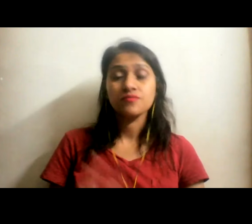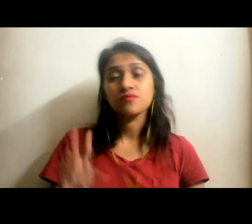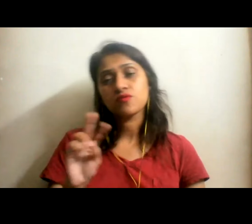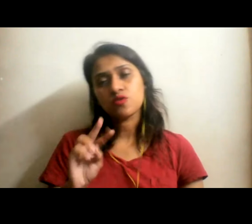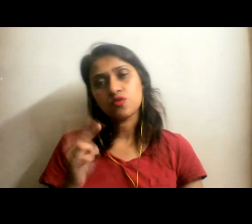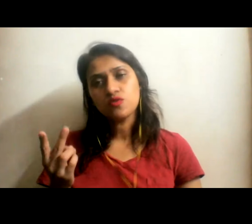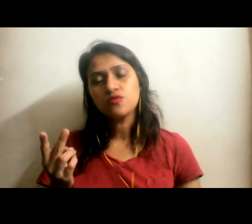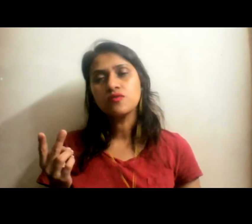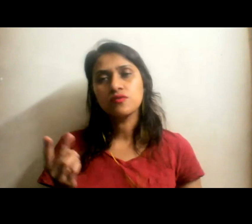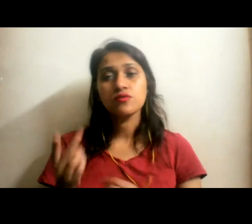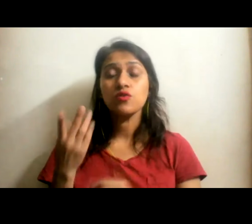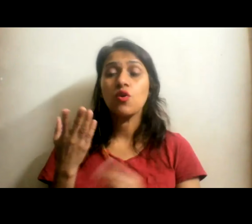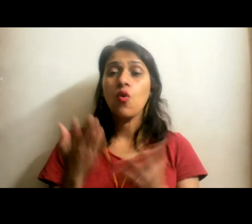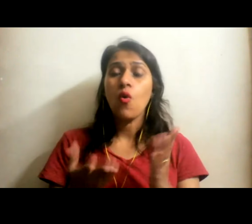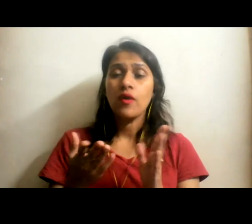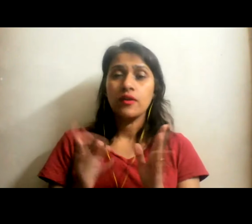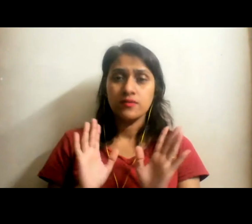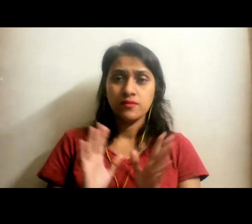be descriptive, where you're